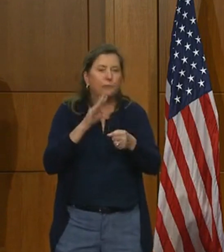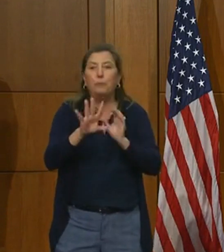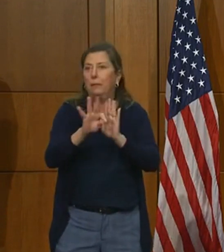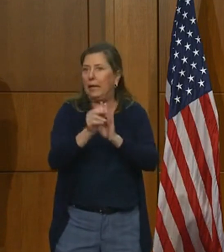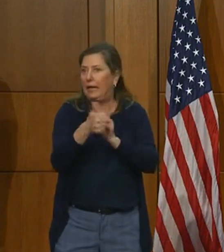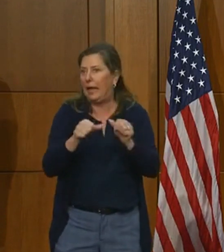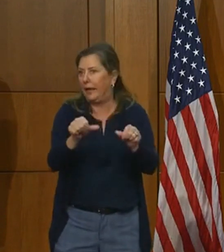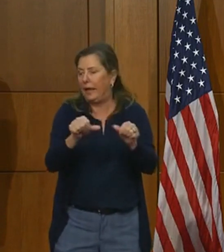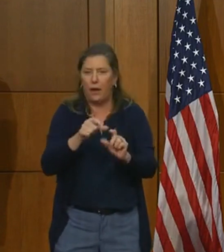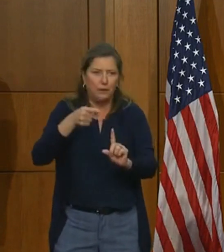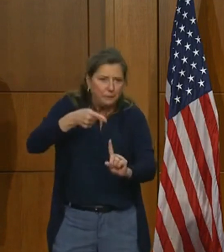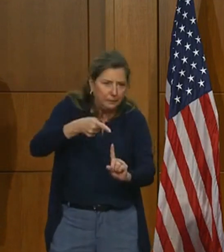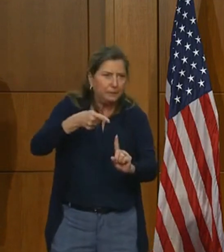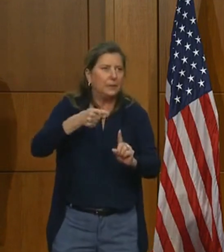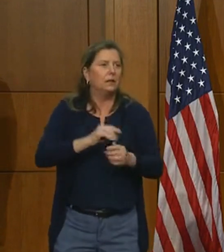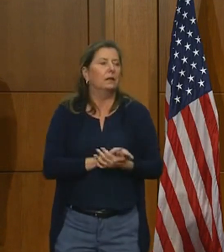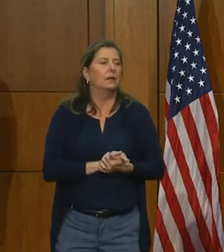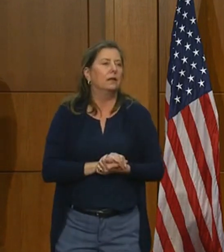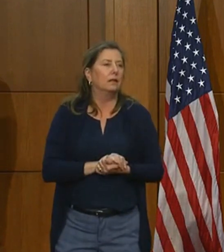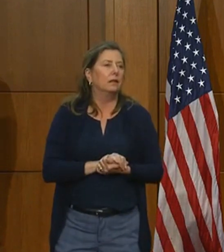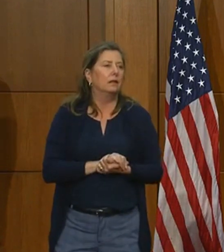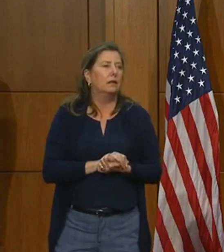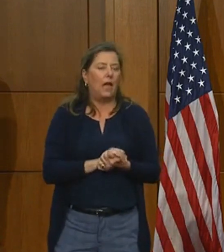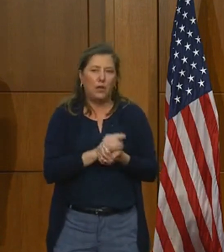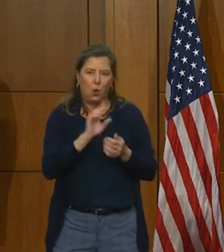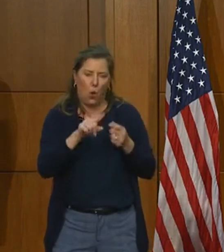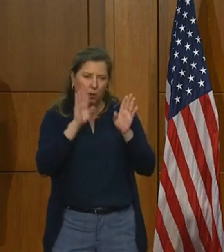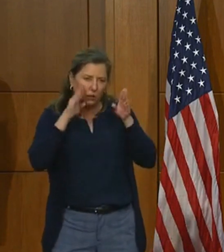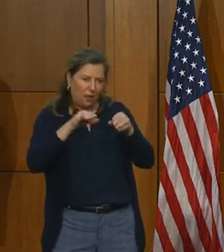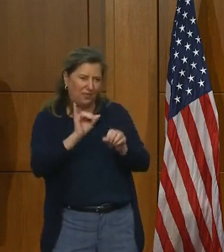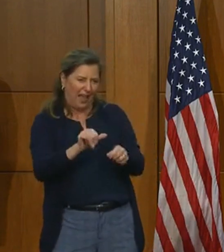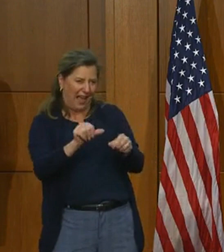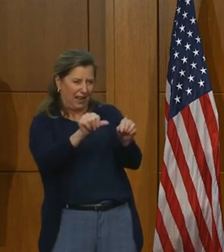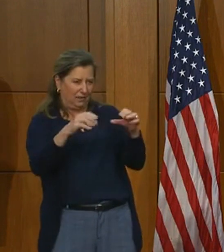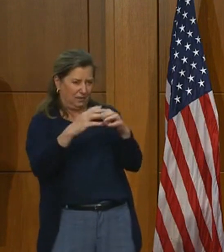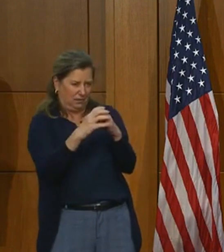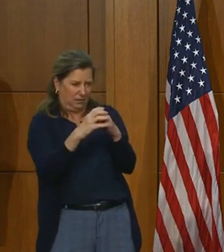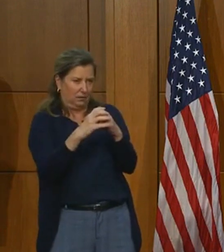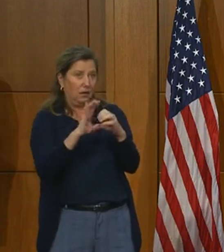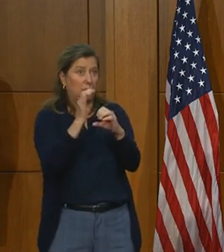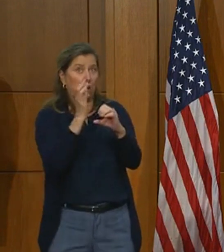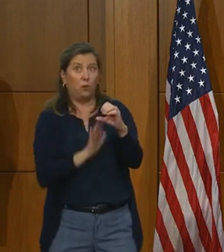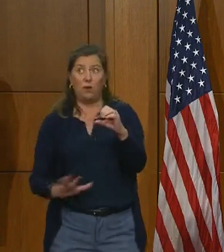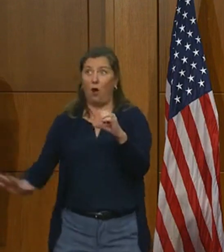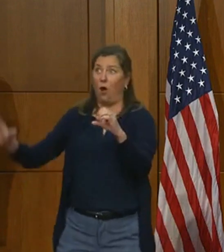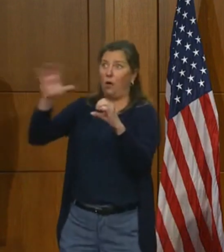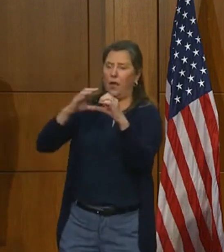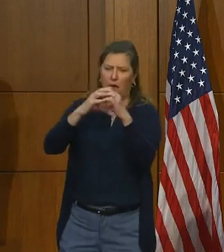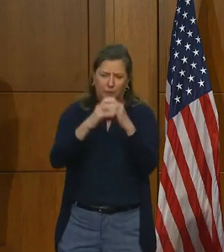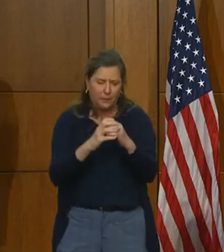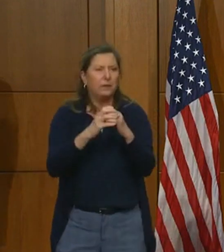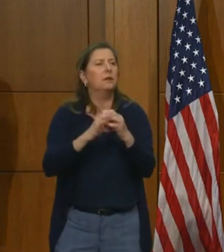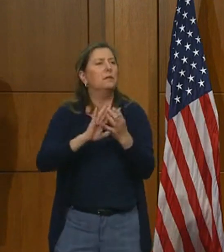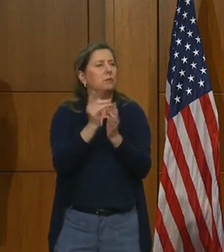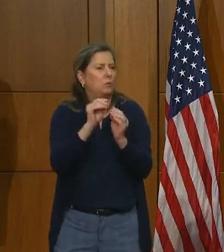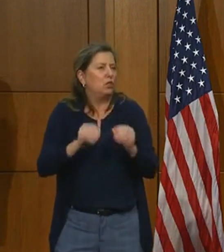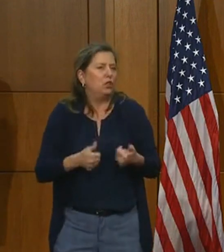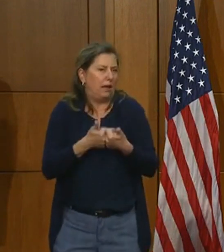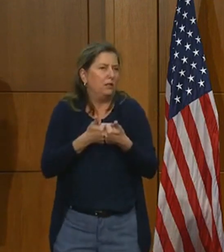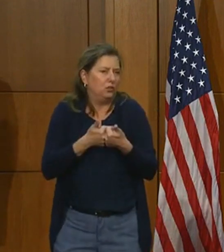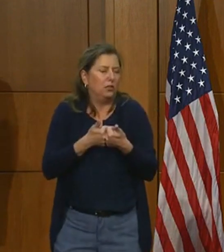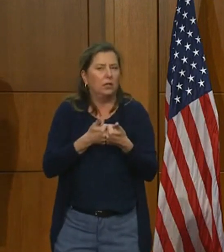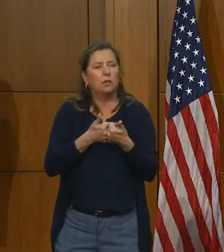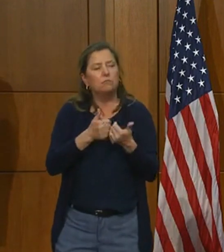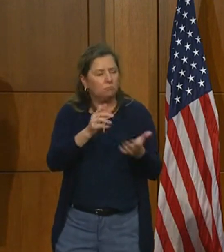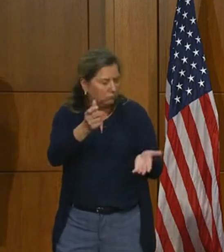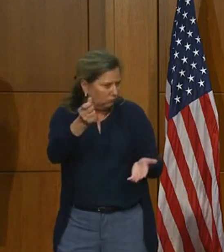one, and you're just picking out that data from the entire set, it makes it a little bit more challenging. But again,